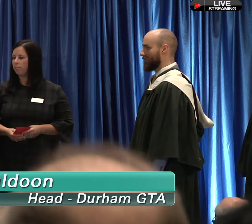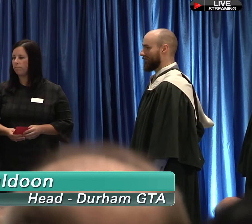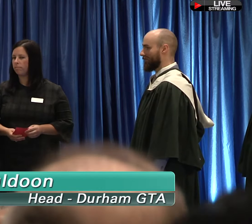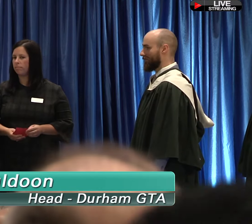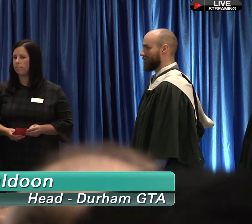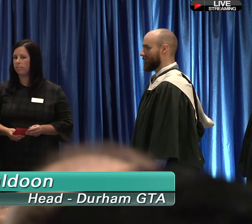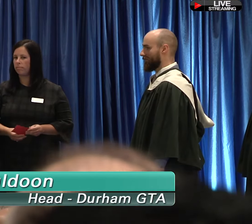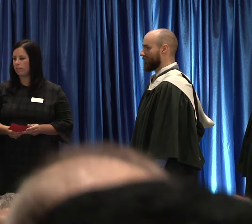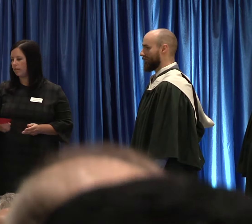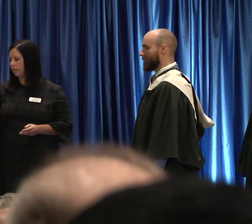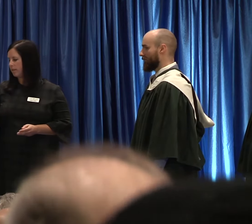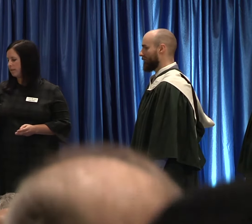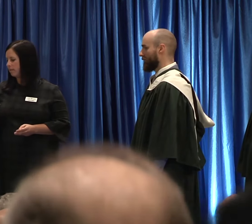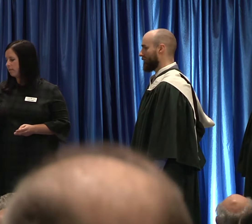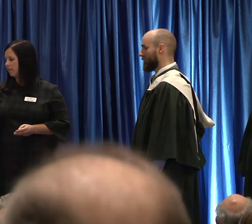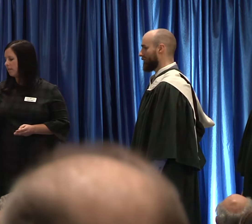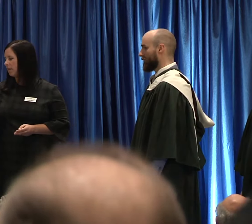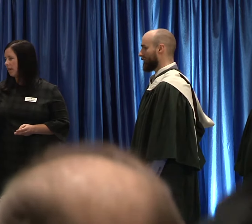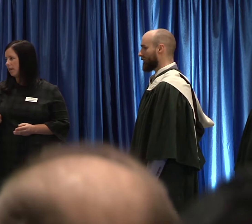hands.